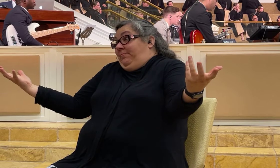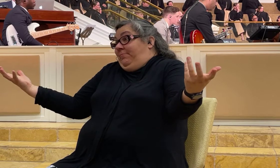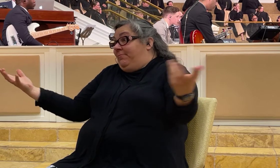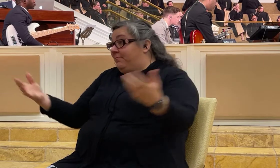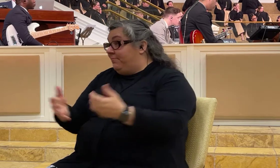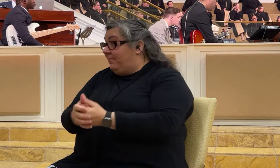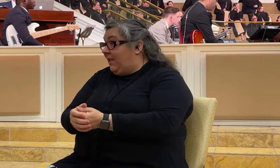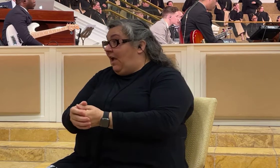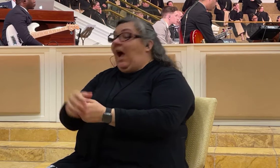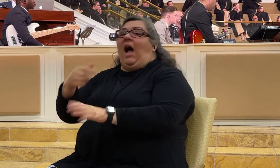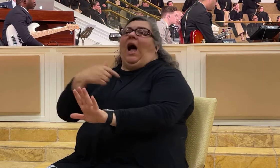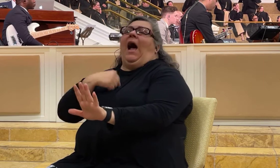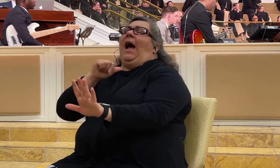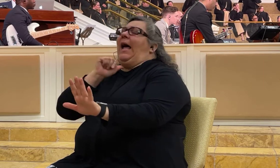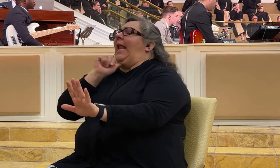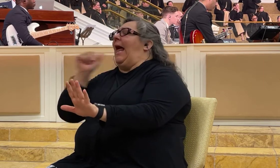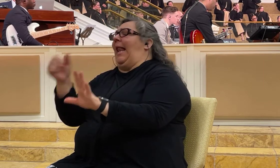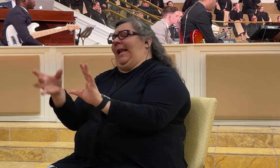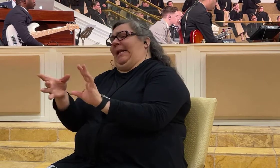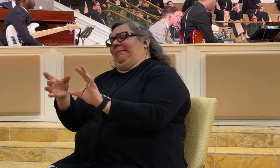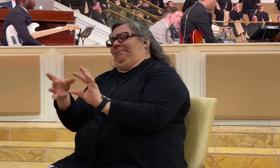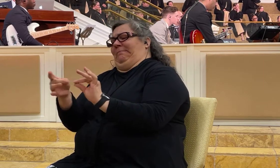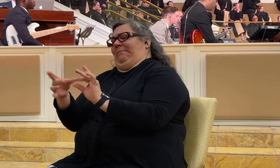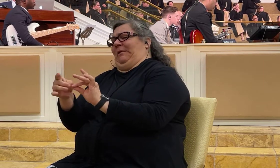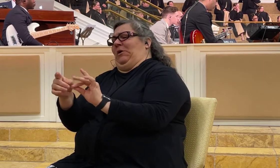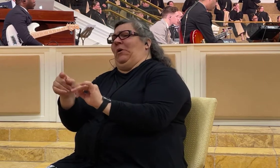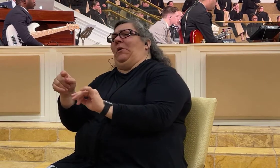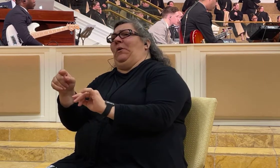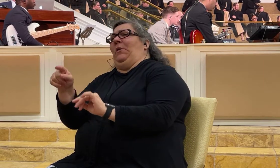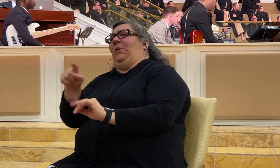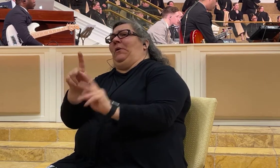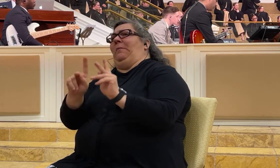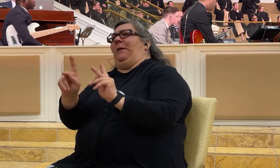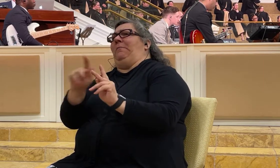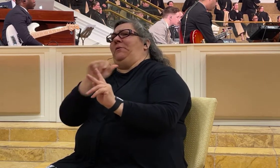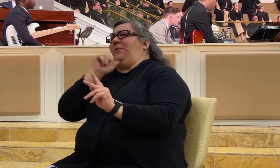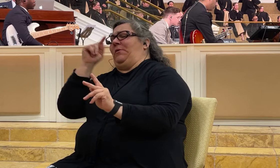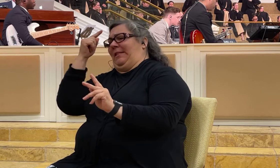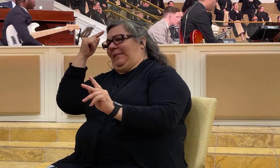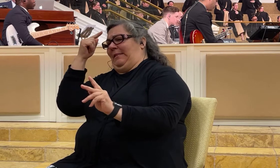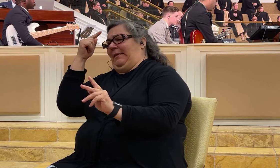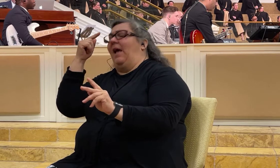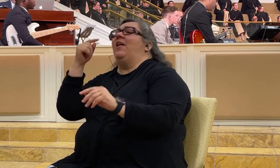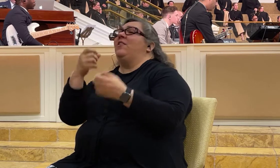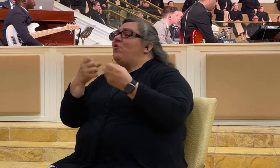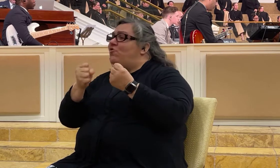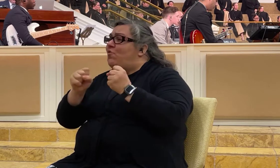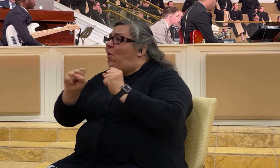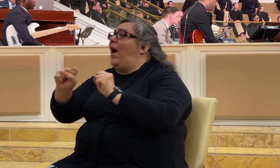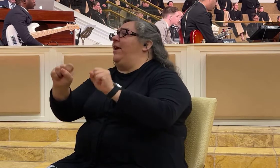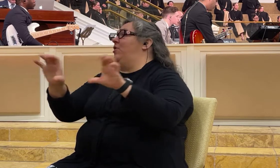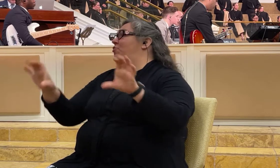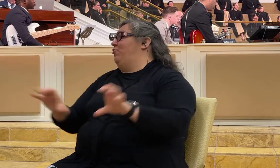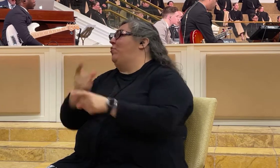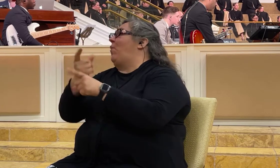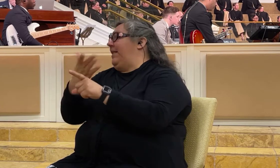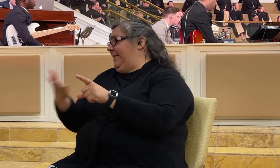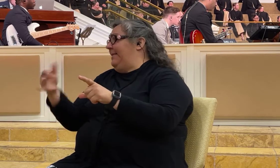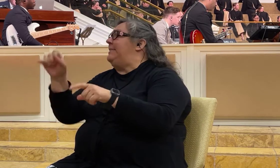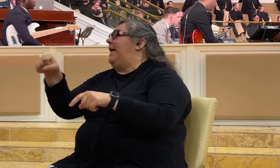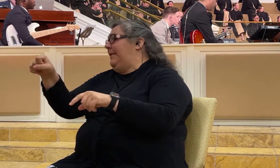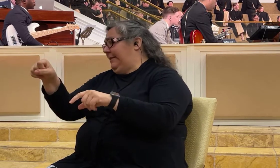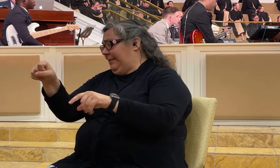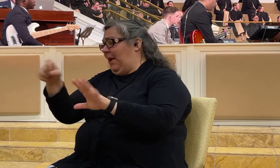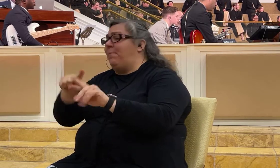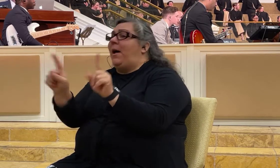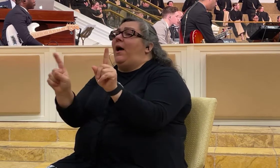I am not saying that these people, in many cases, do not think that they are doing the right thing. But